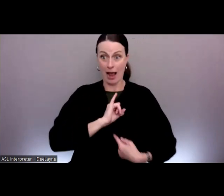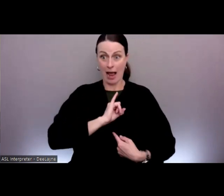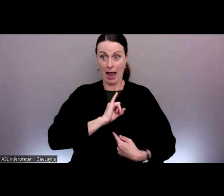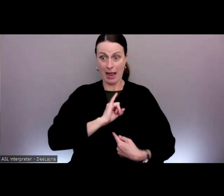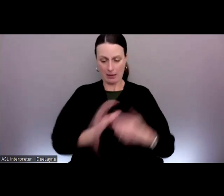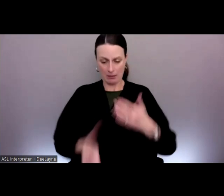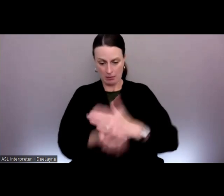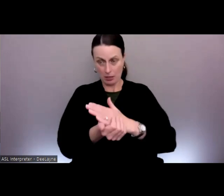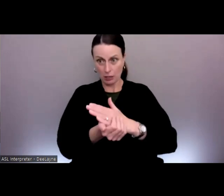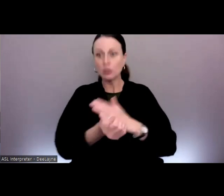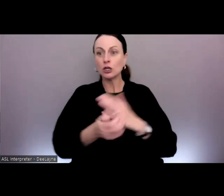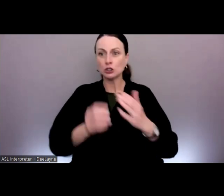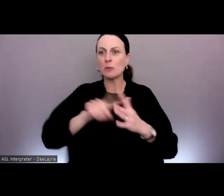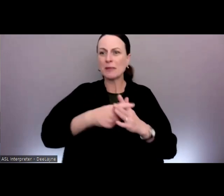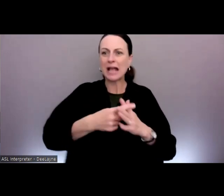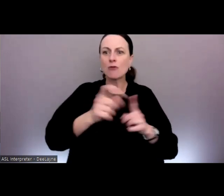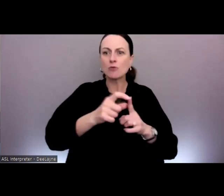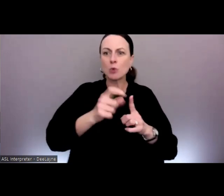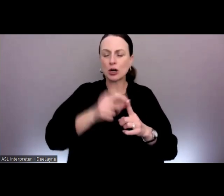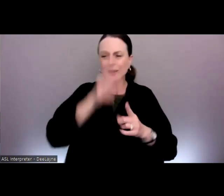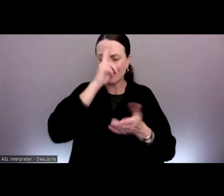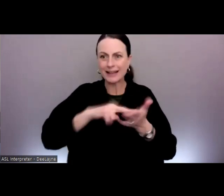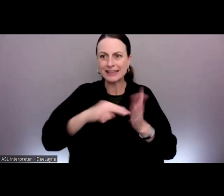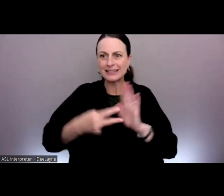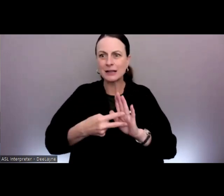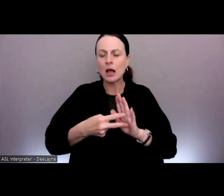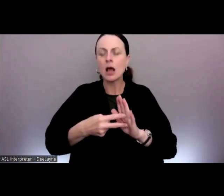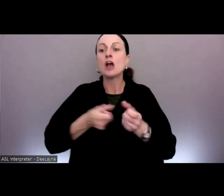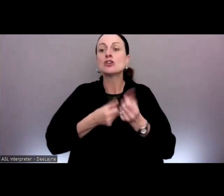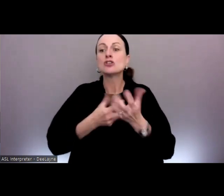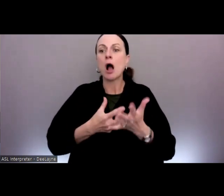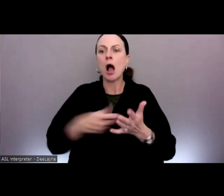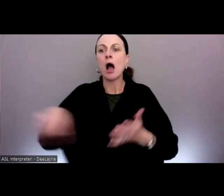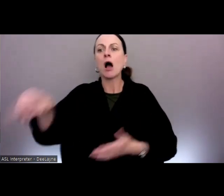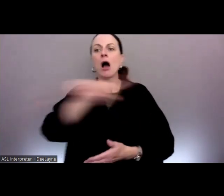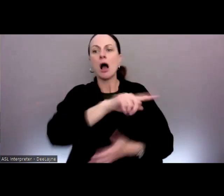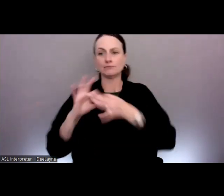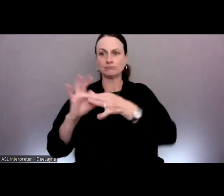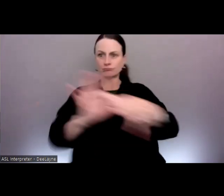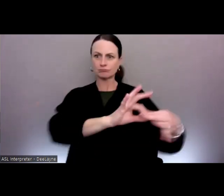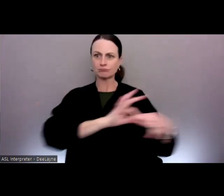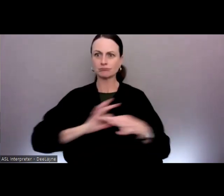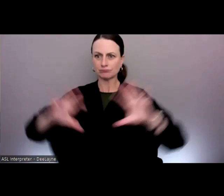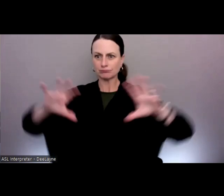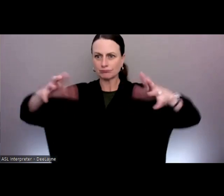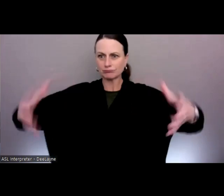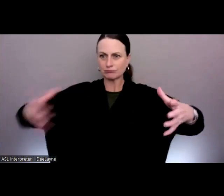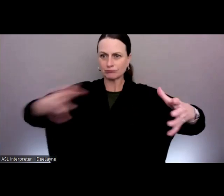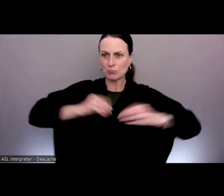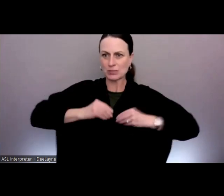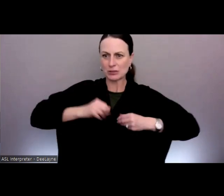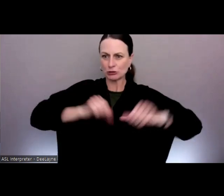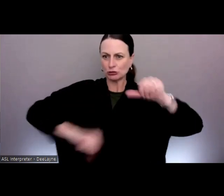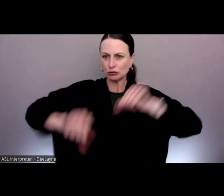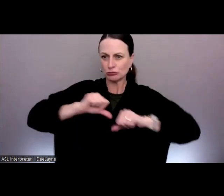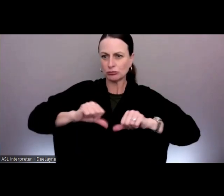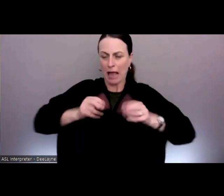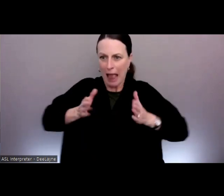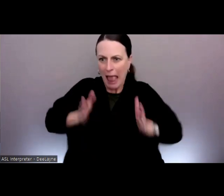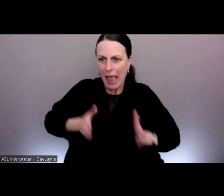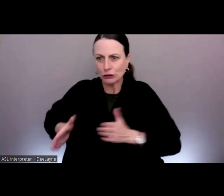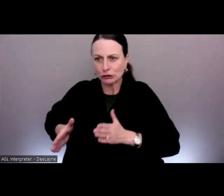beginning of words is intended to invoke a collective presence, self-possession, agency,